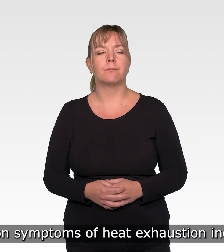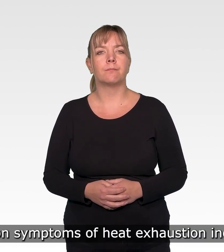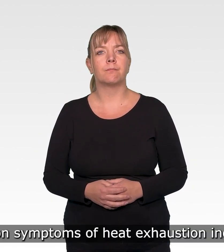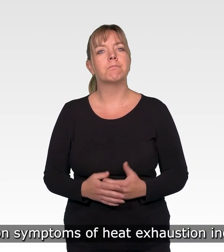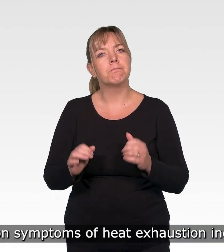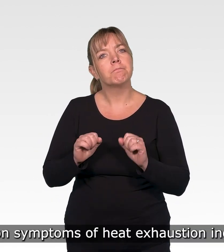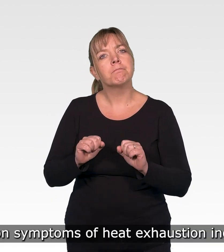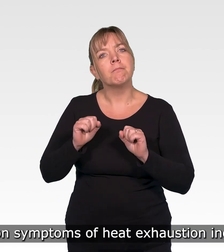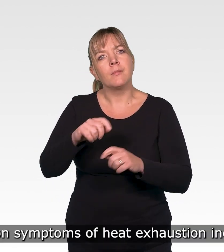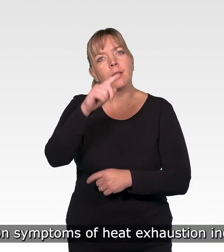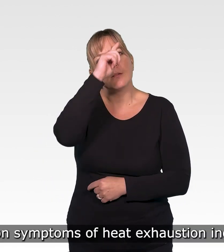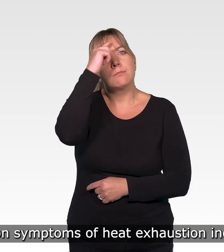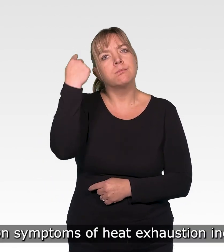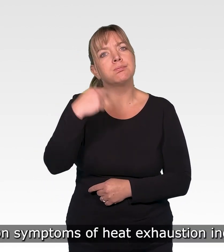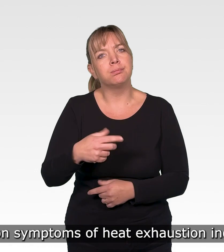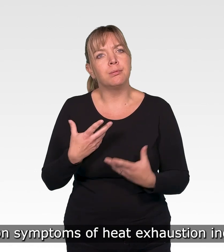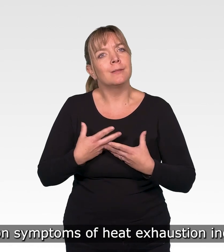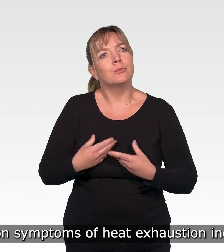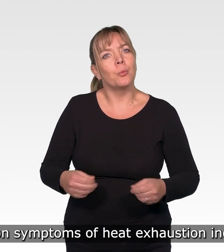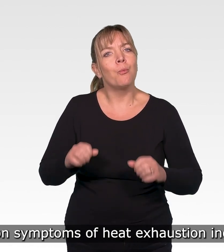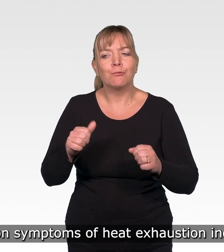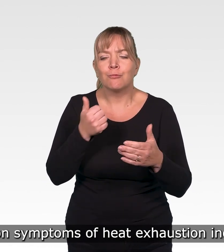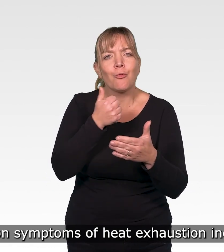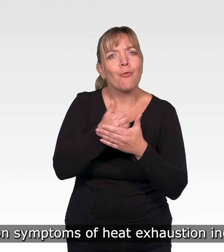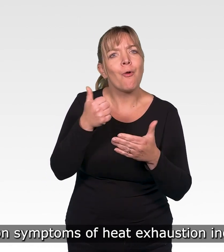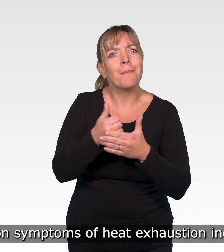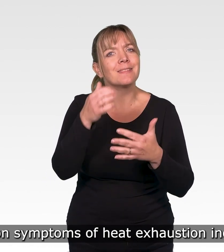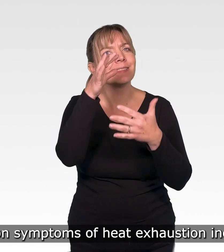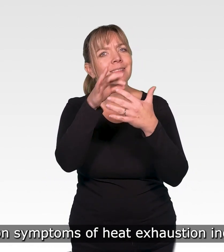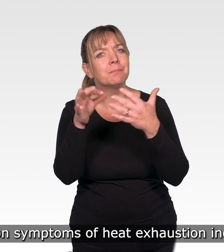Common symptoms of heat exhaustion include